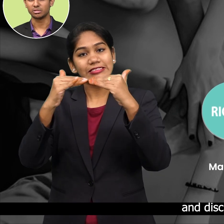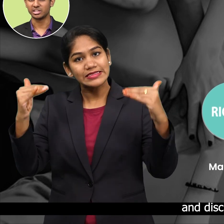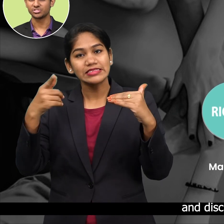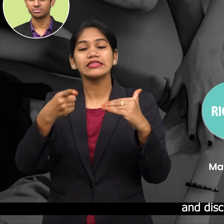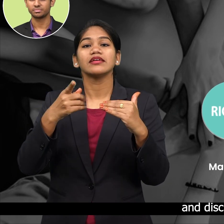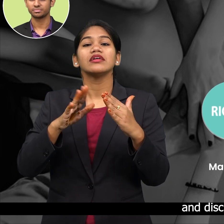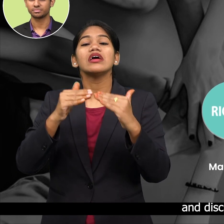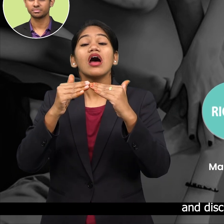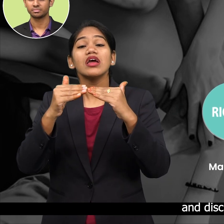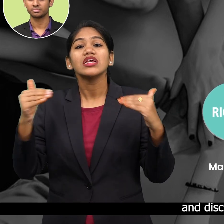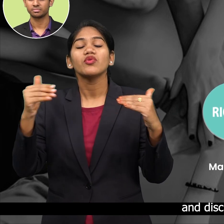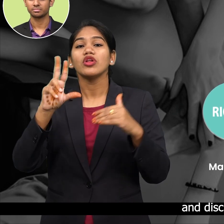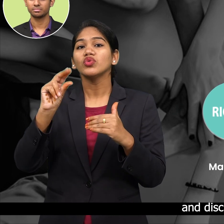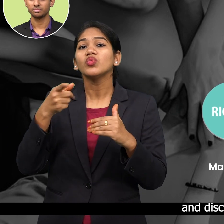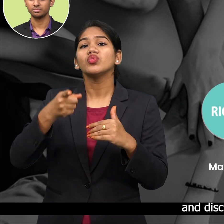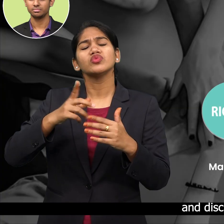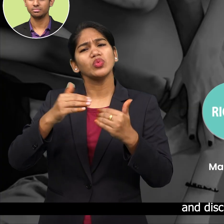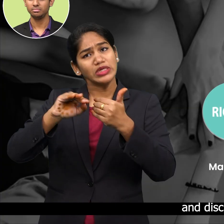and discrimination.